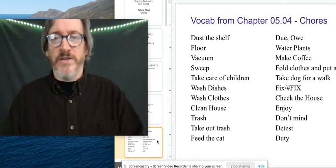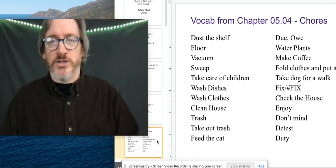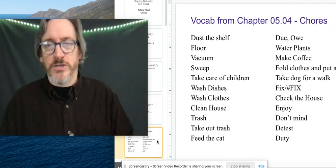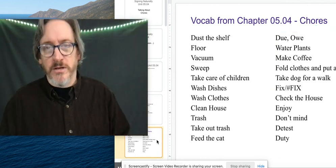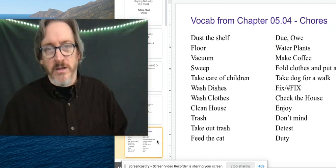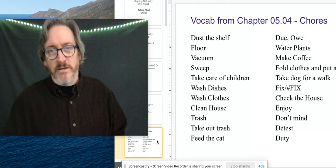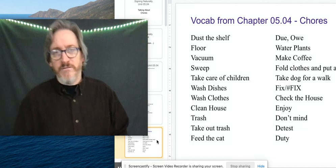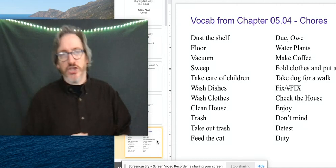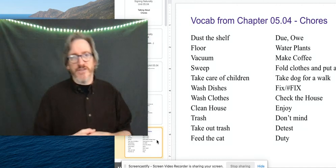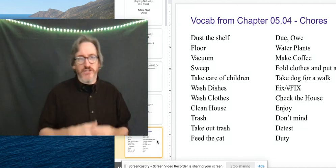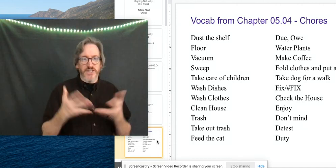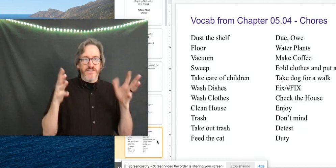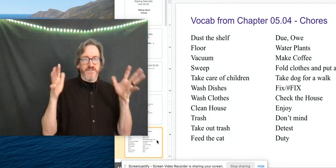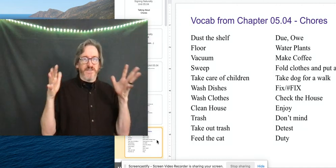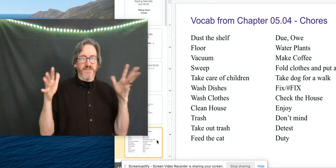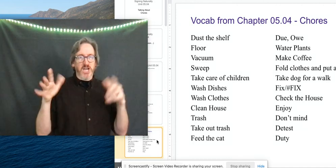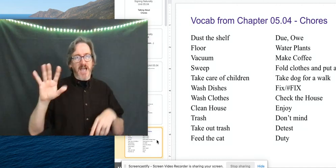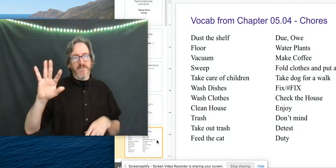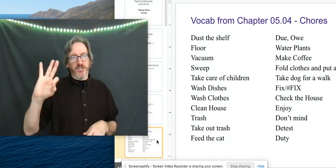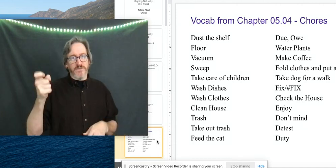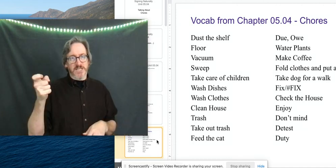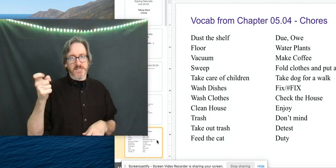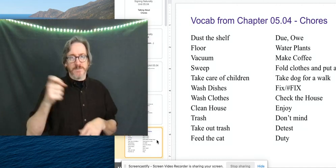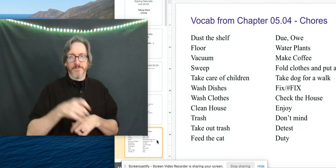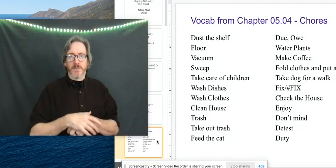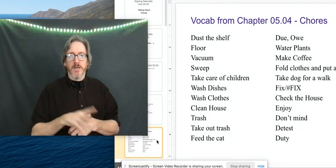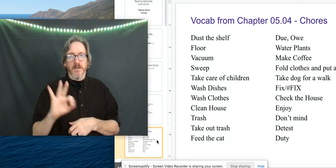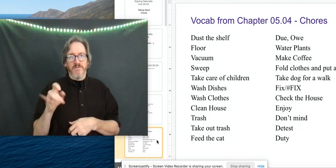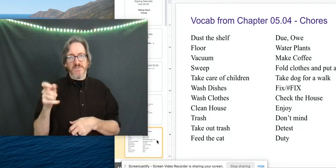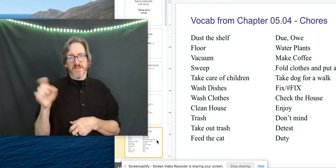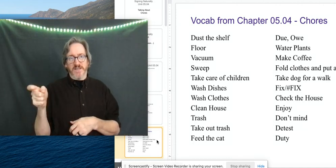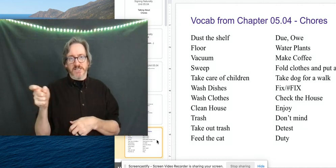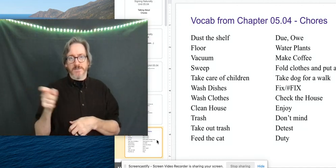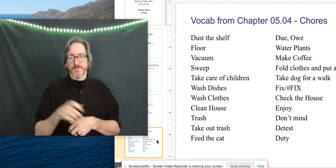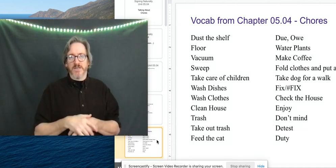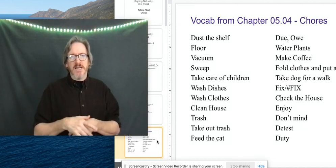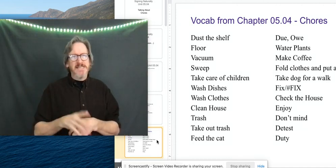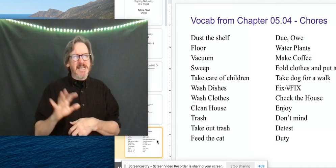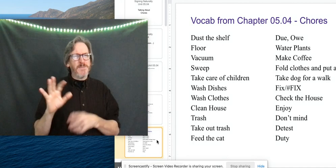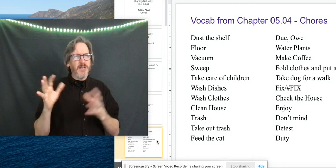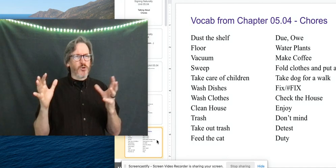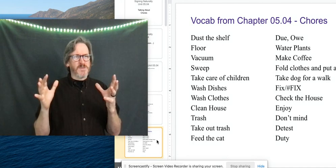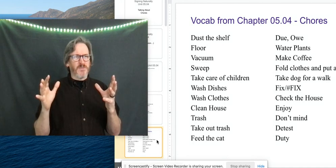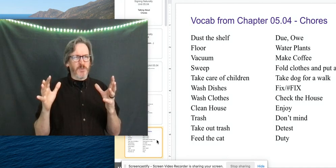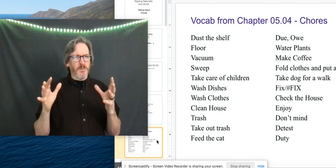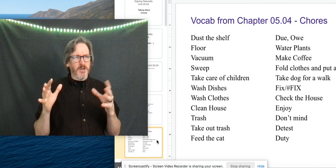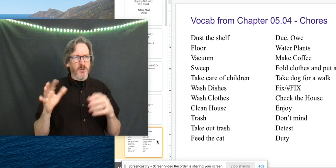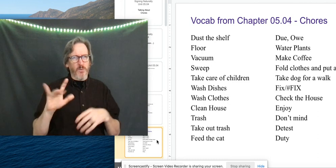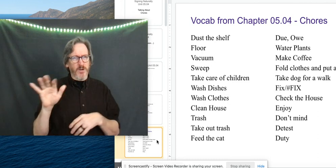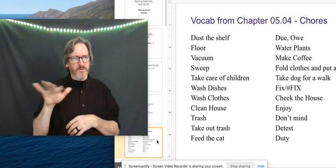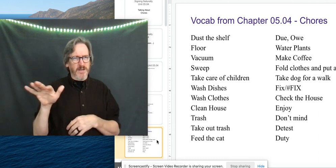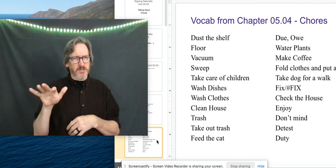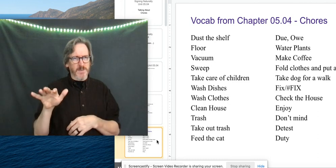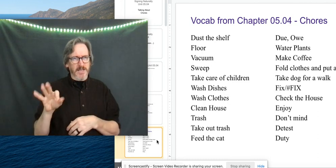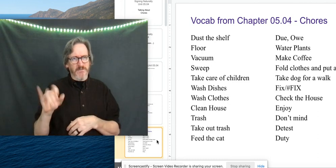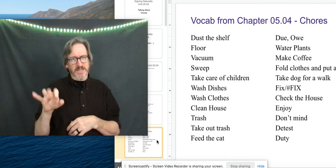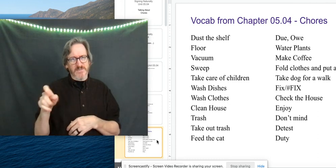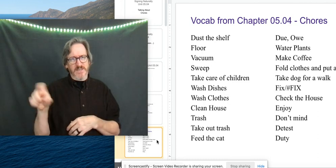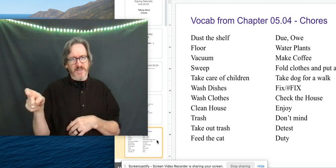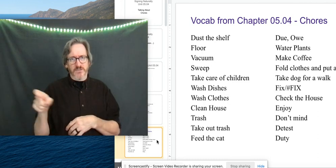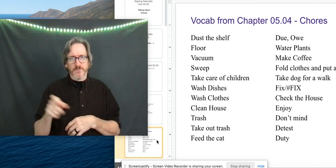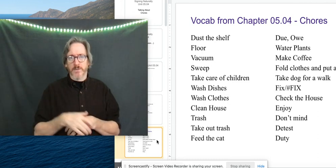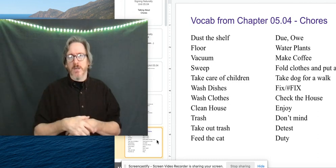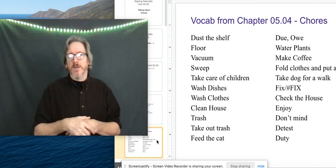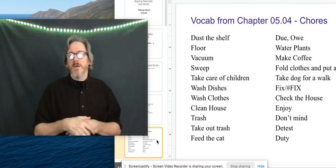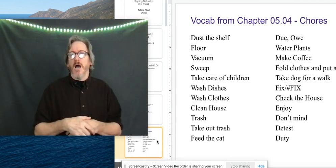So fish. Fish, fish, fish, fish, fish, fish. Hi, fish, fix. Fix, fix, fix. This tends to be in groups of 3 when you're finger spelling it. Fix,